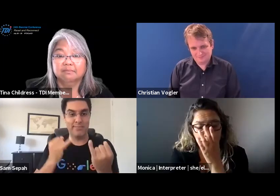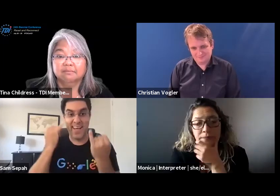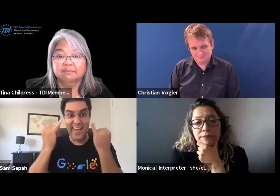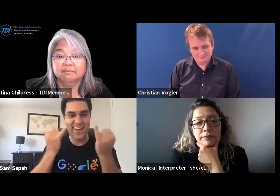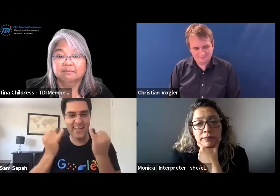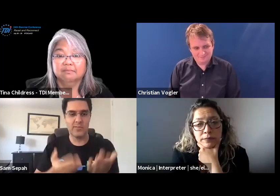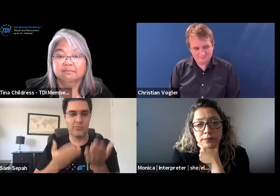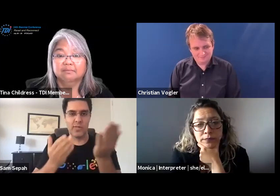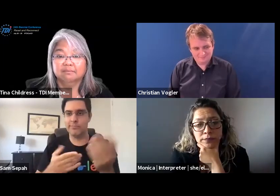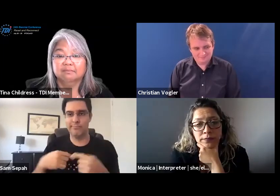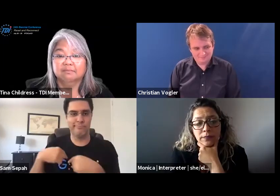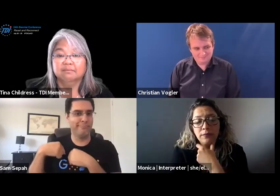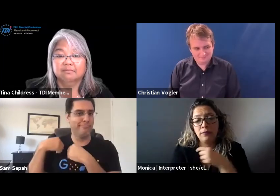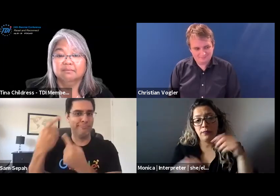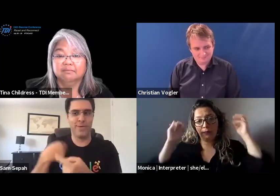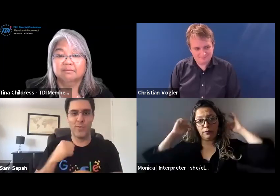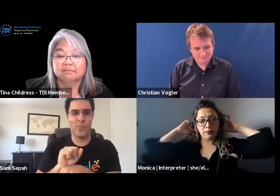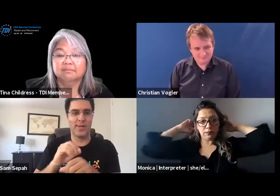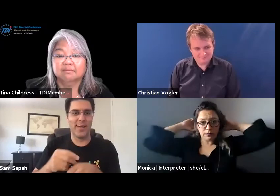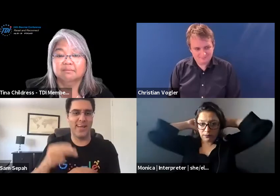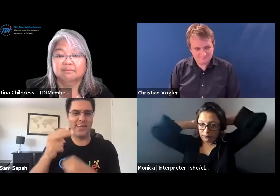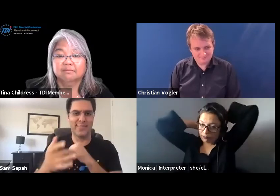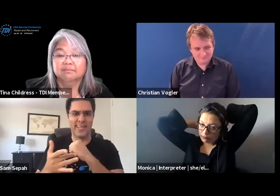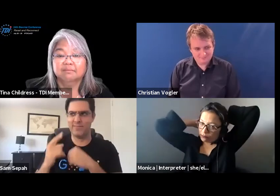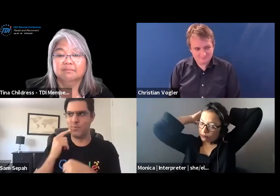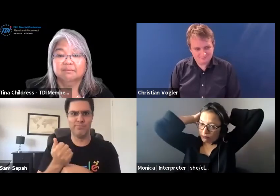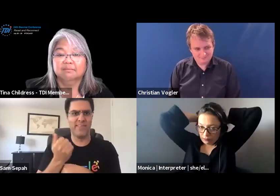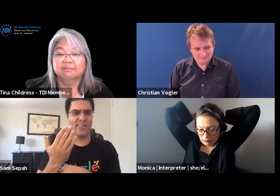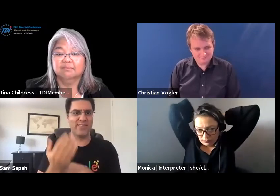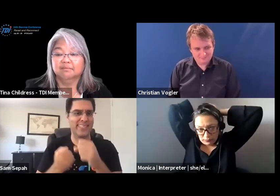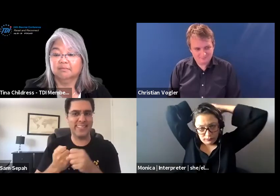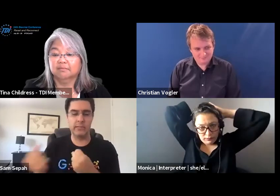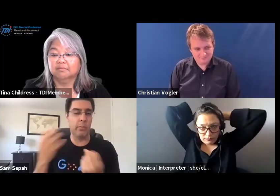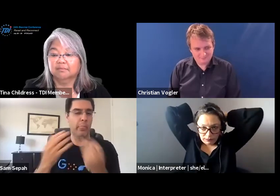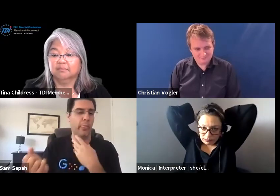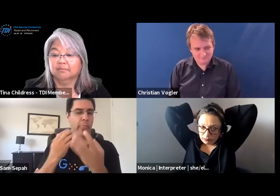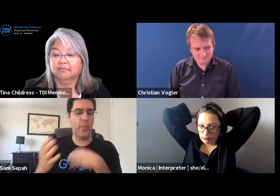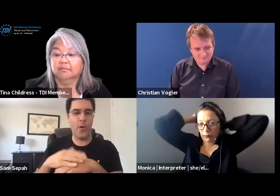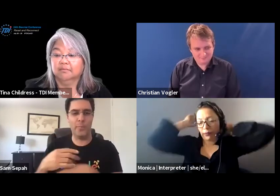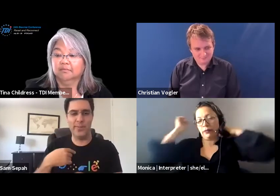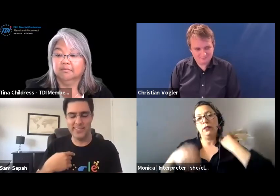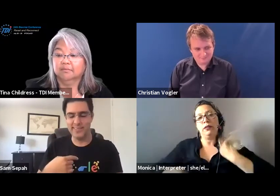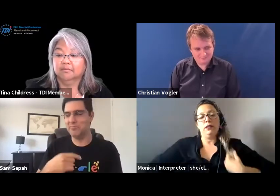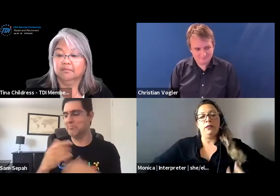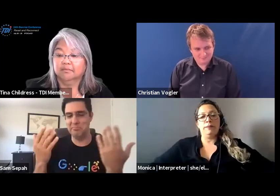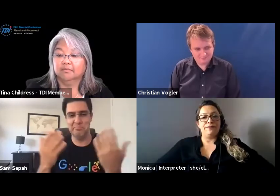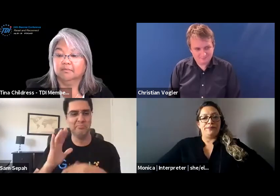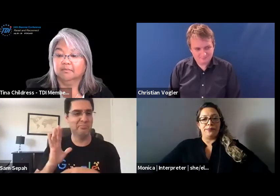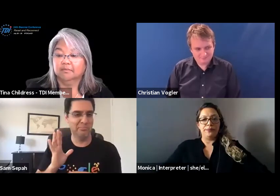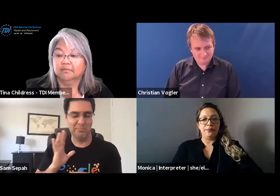and feedback, ideas presented for a while now, working in a high tech industry for the last 15 years. I've had a